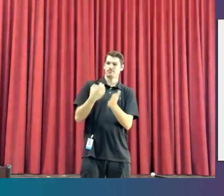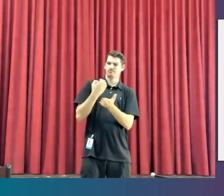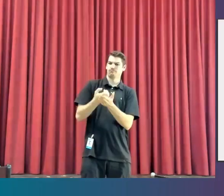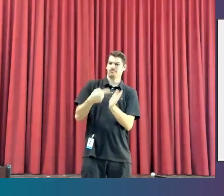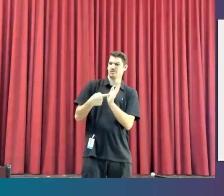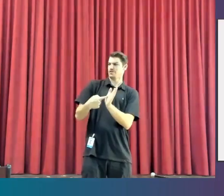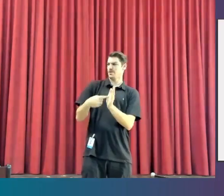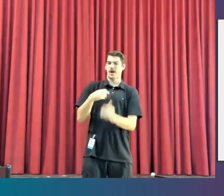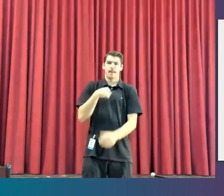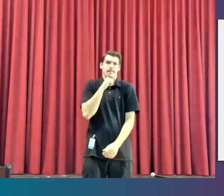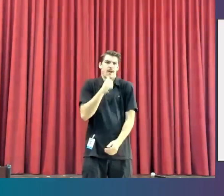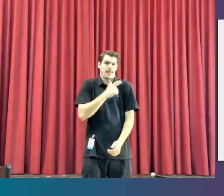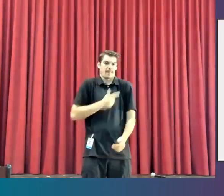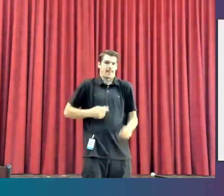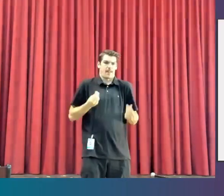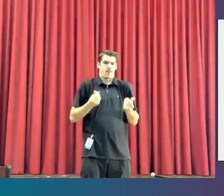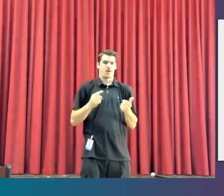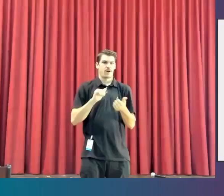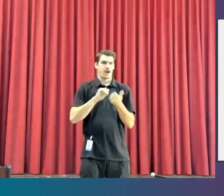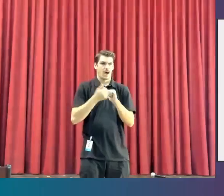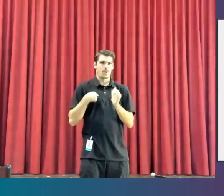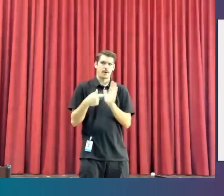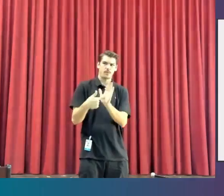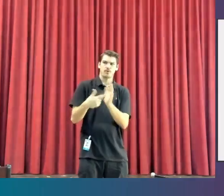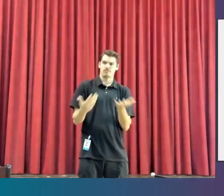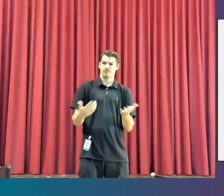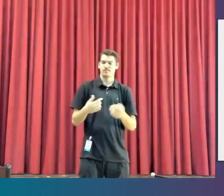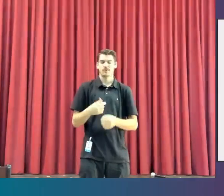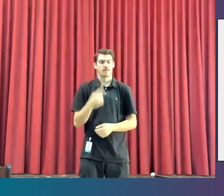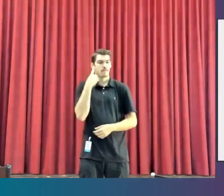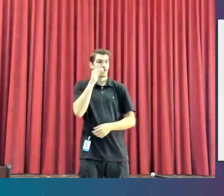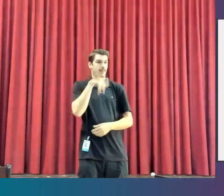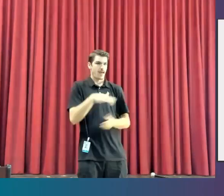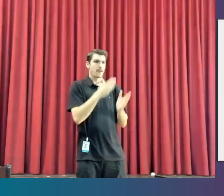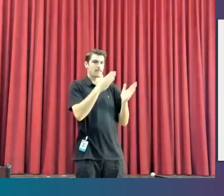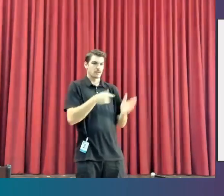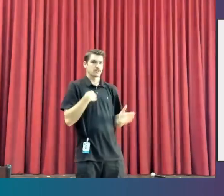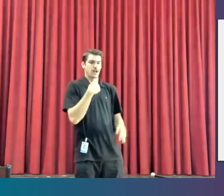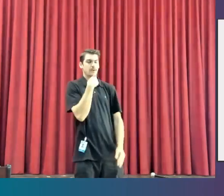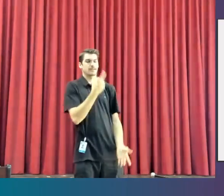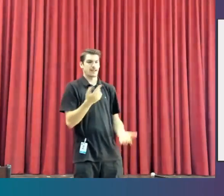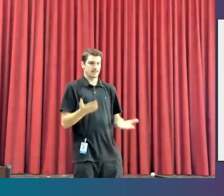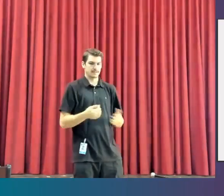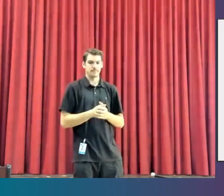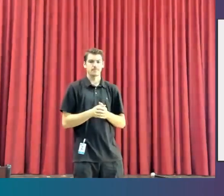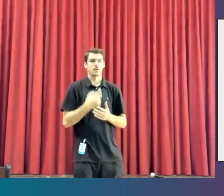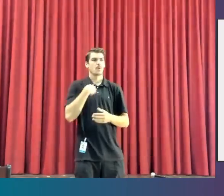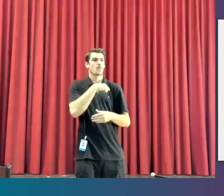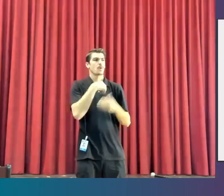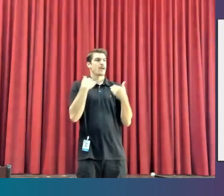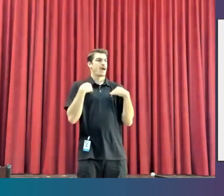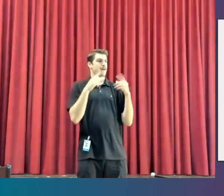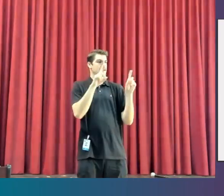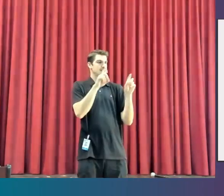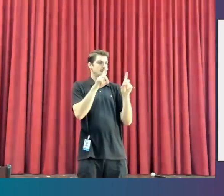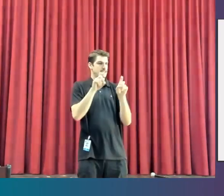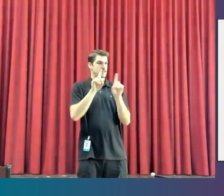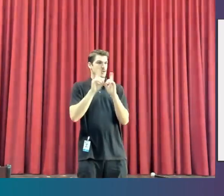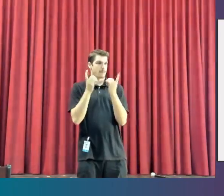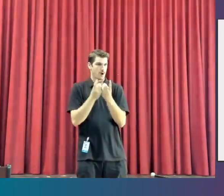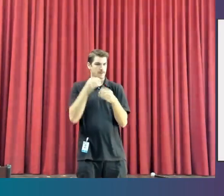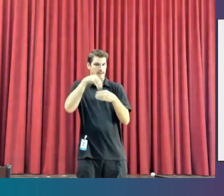not the landlord. So what I would say to that person is that we have a testing department at